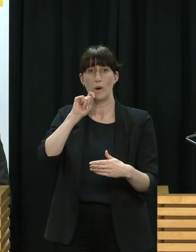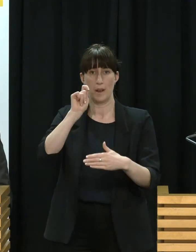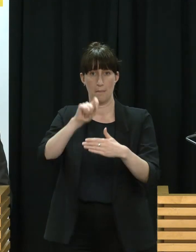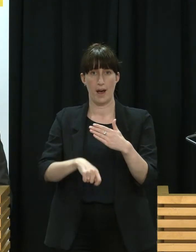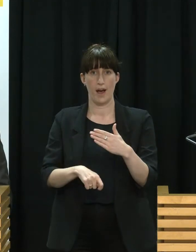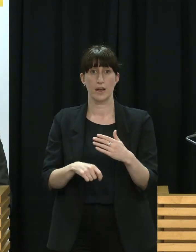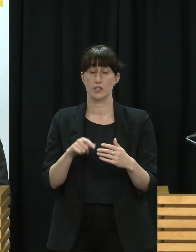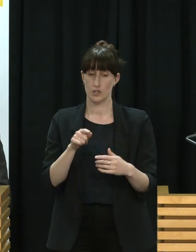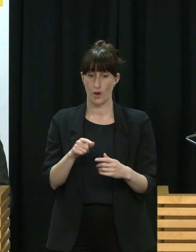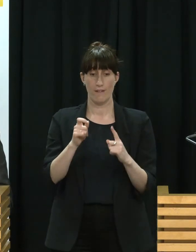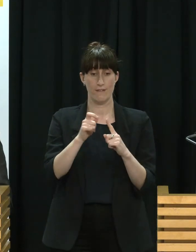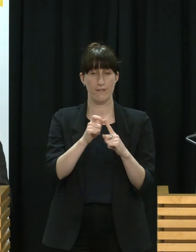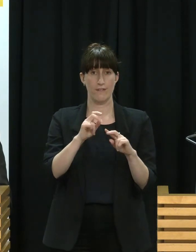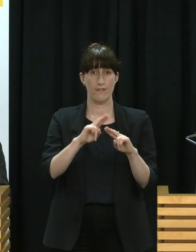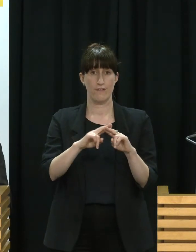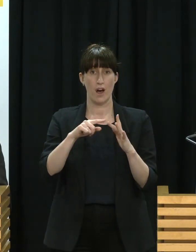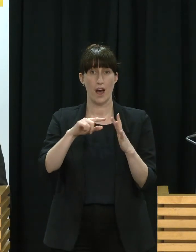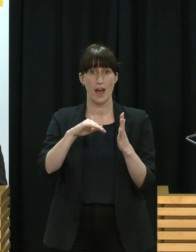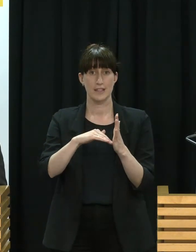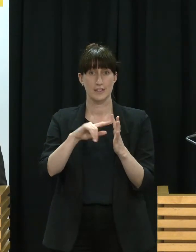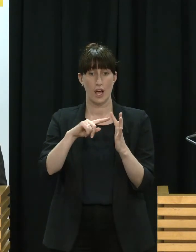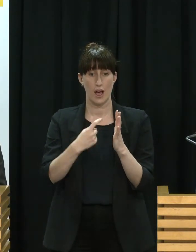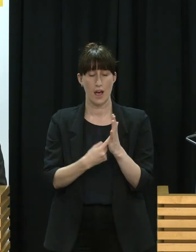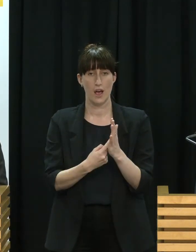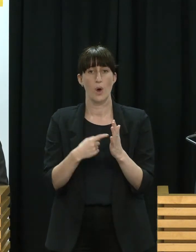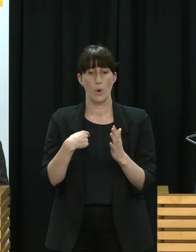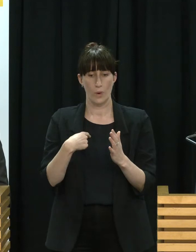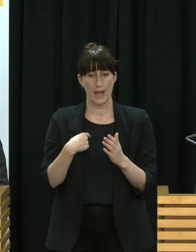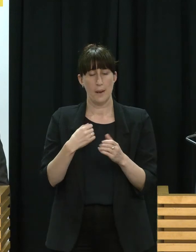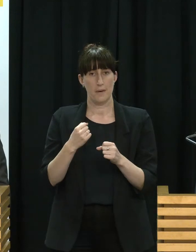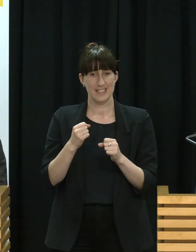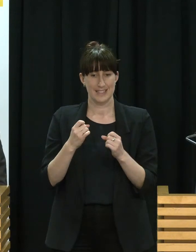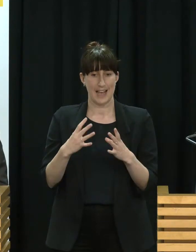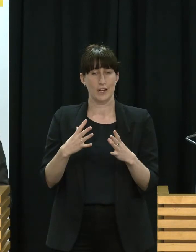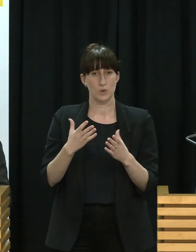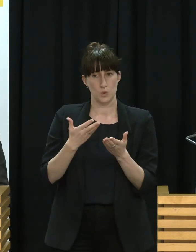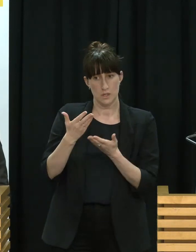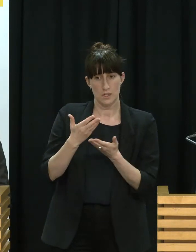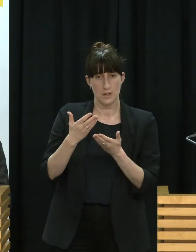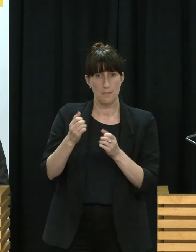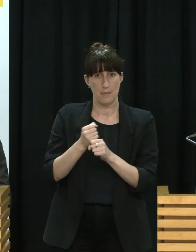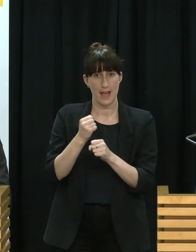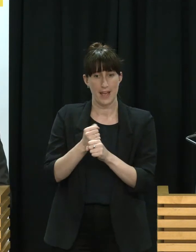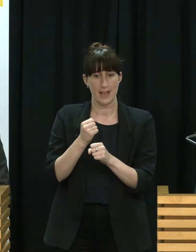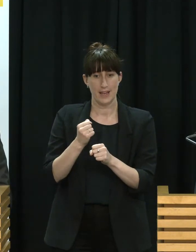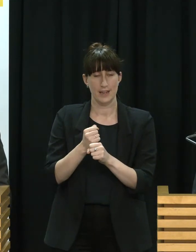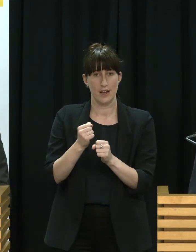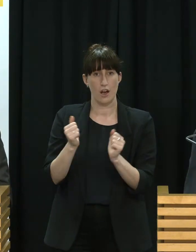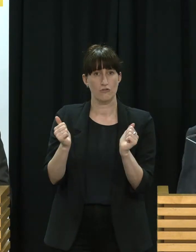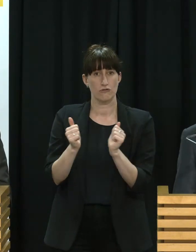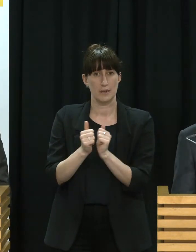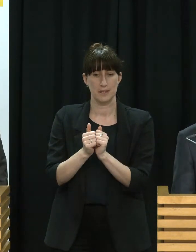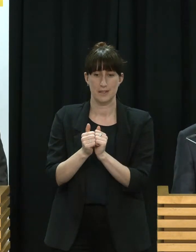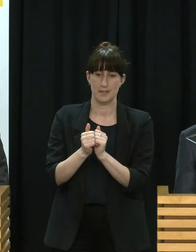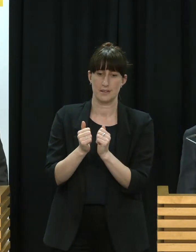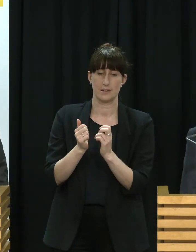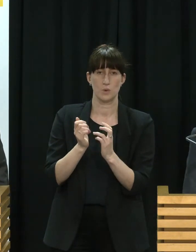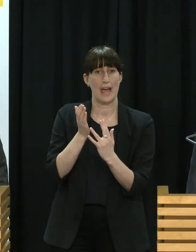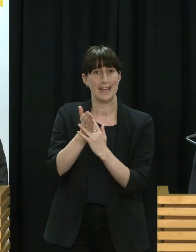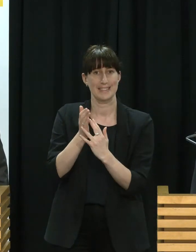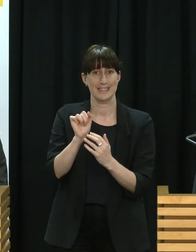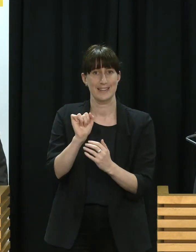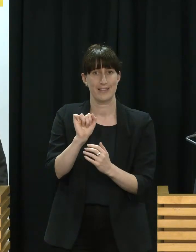particularly the Pfizer vaccine. We started that in January, if you'll recall. We got relatively early access to the vaccine. But we